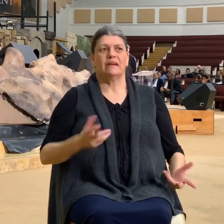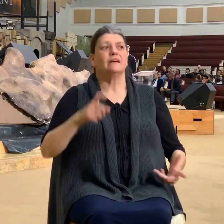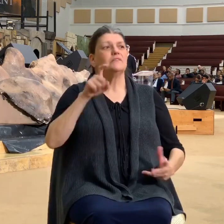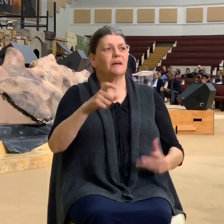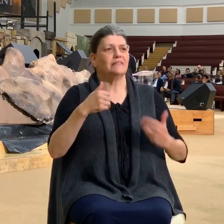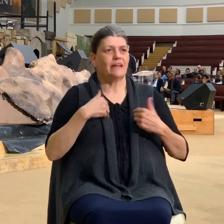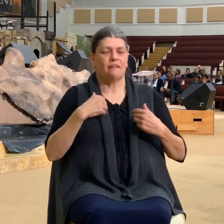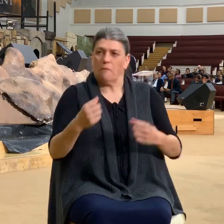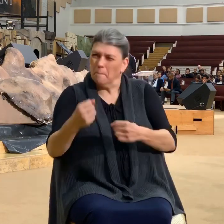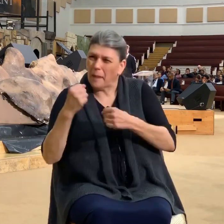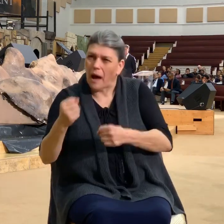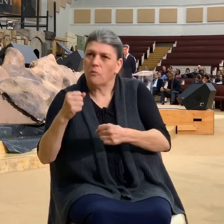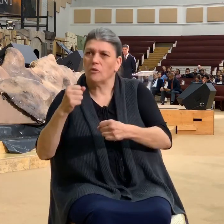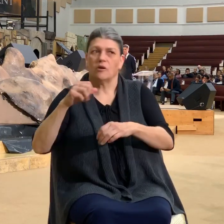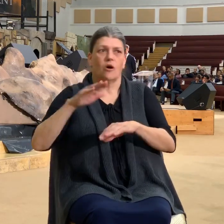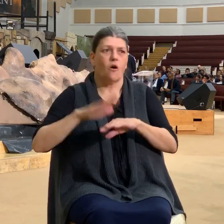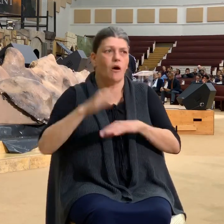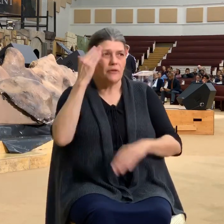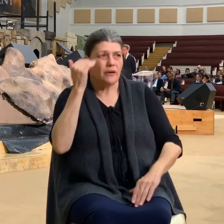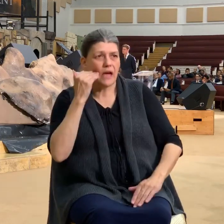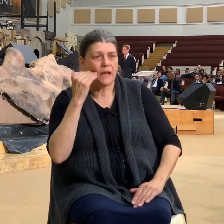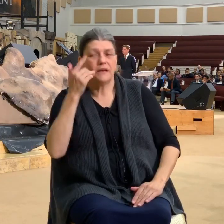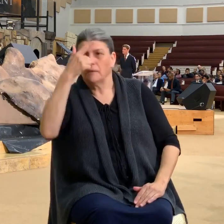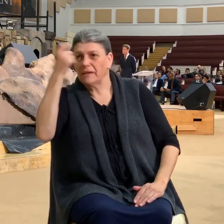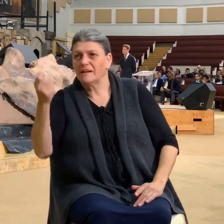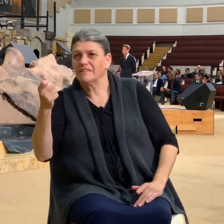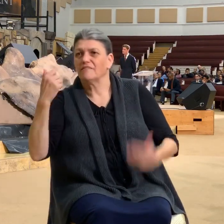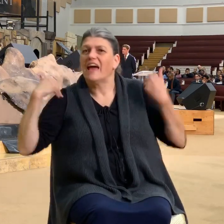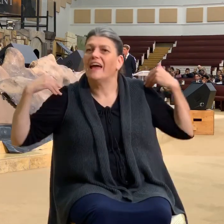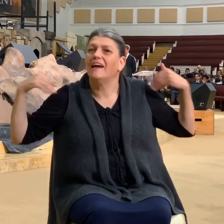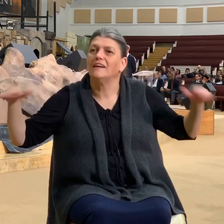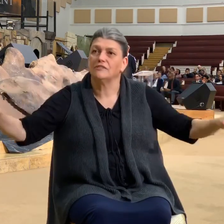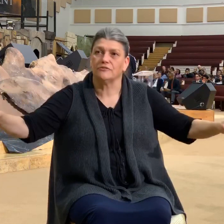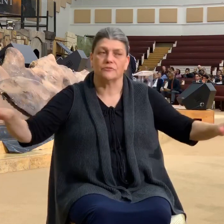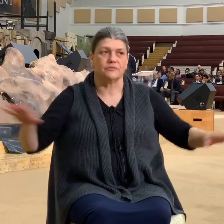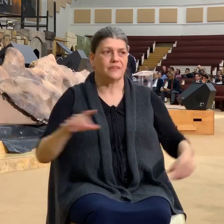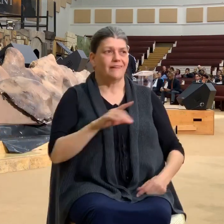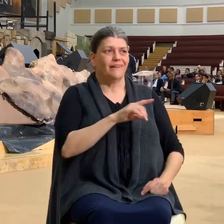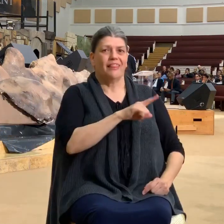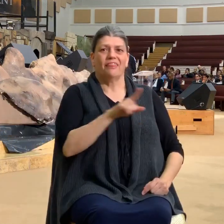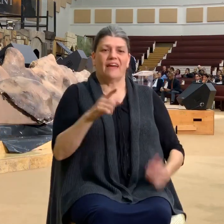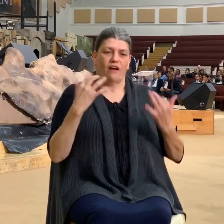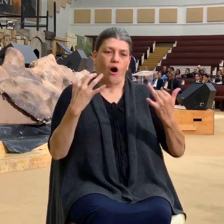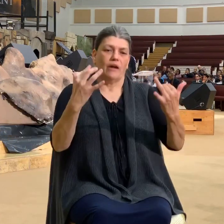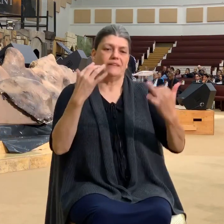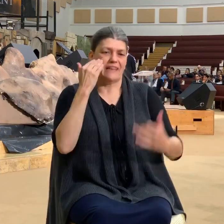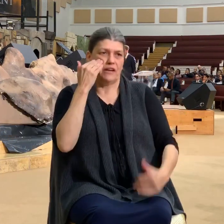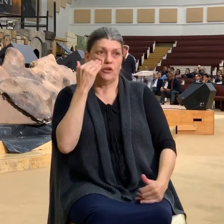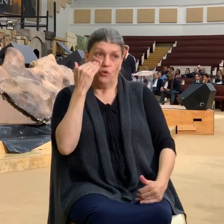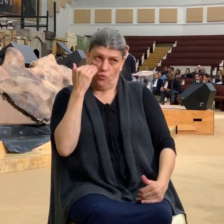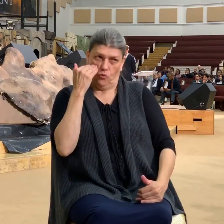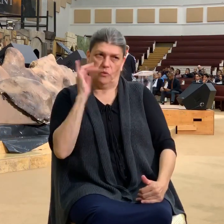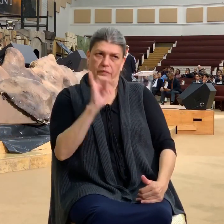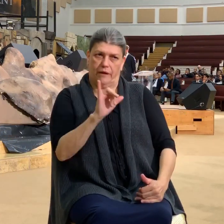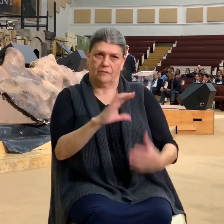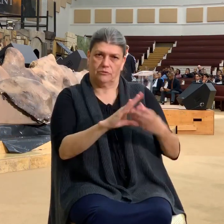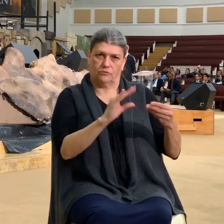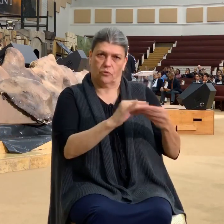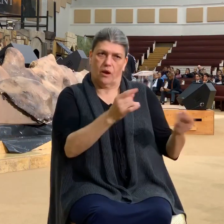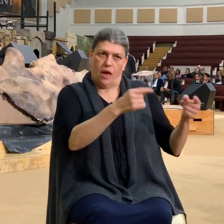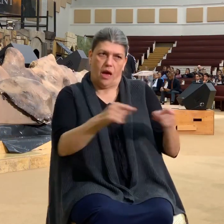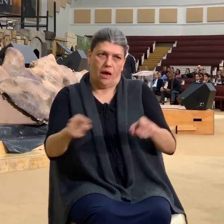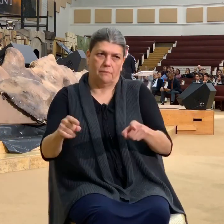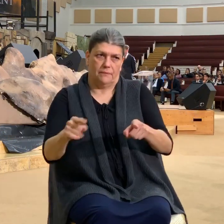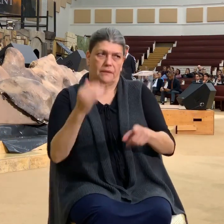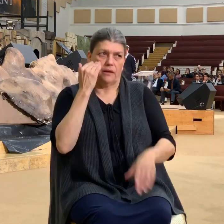hair because of the angels. They knew well, his audience knew well that story. They knew